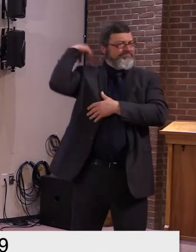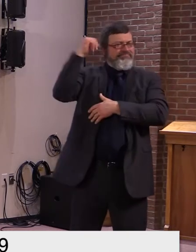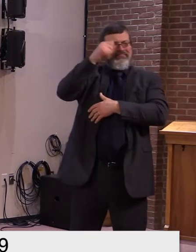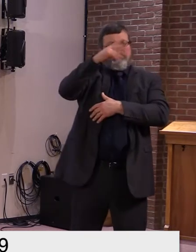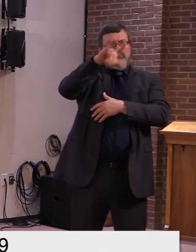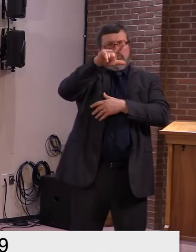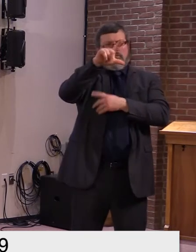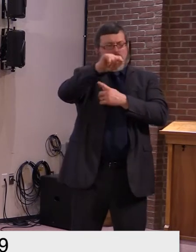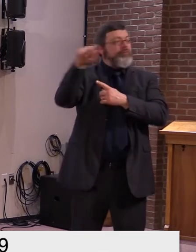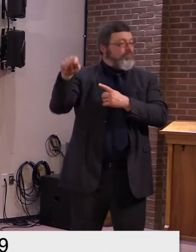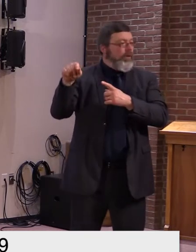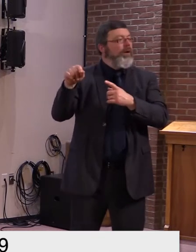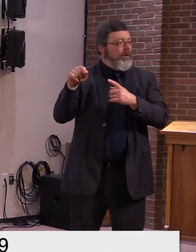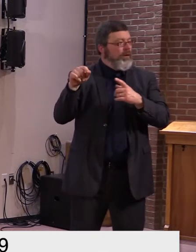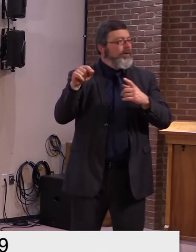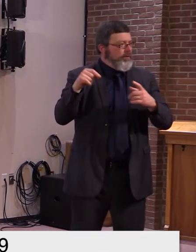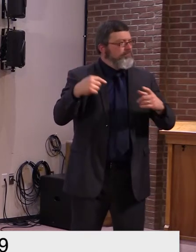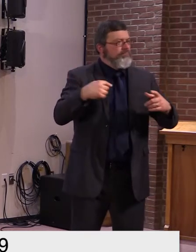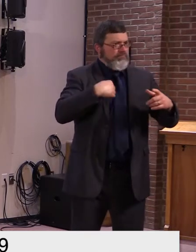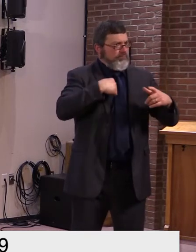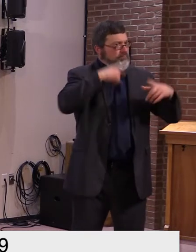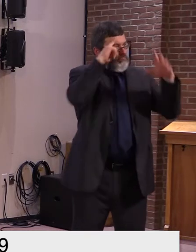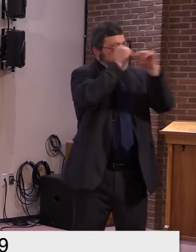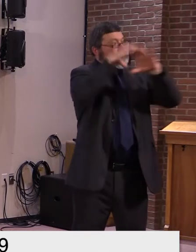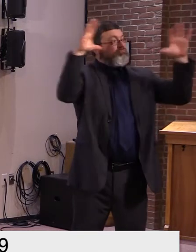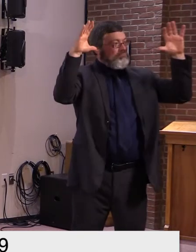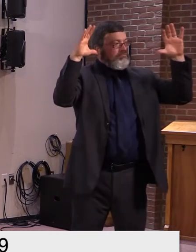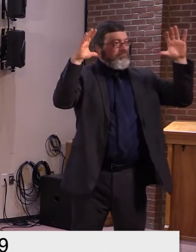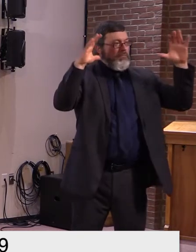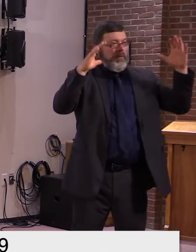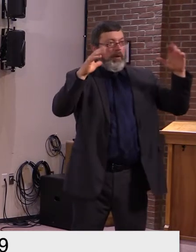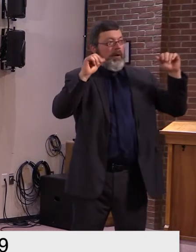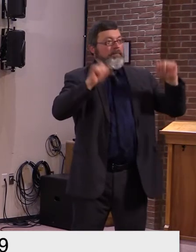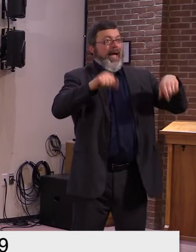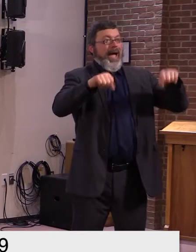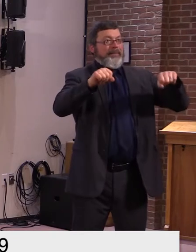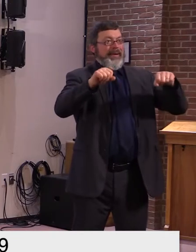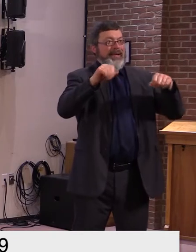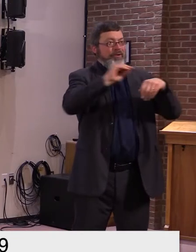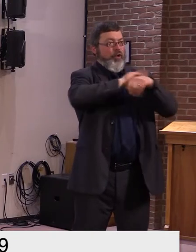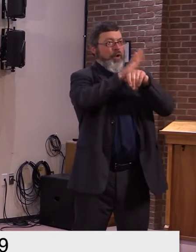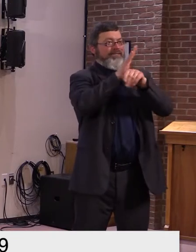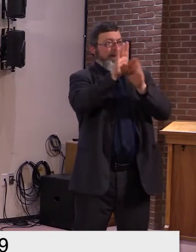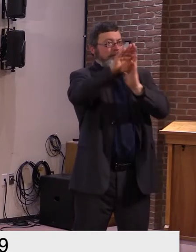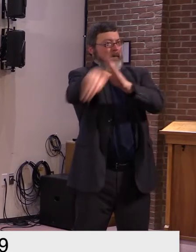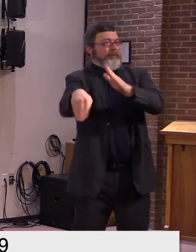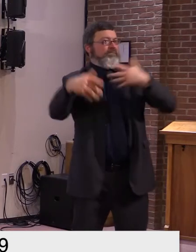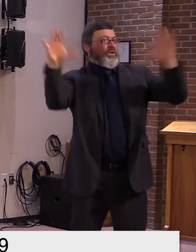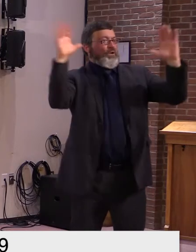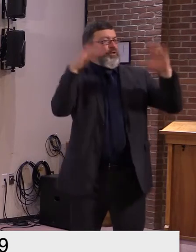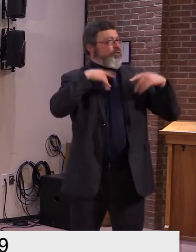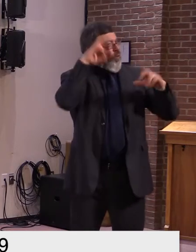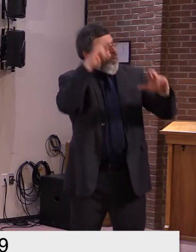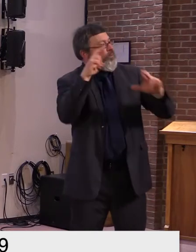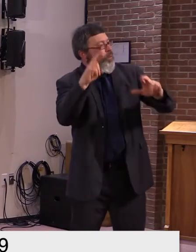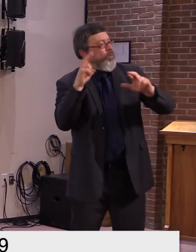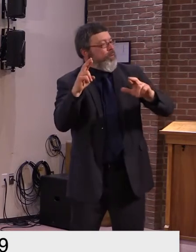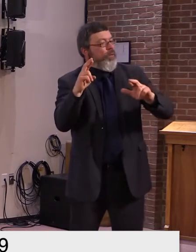would be in the rearview mirror by December, and it's not. The infection rate is the highest it's